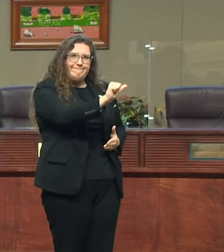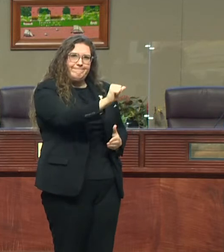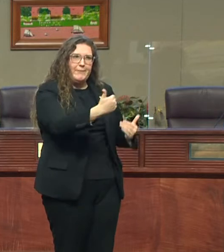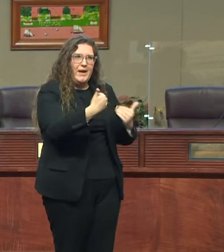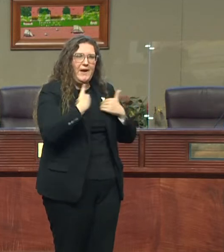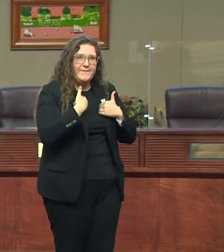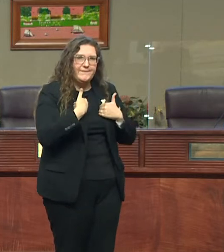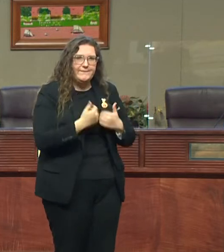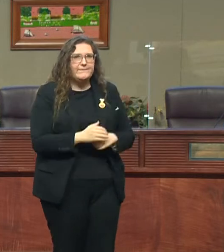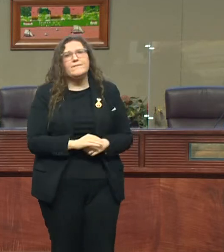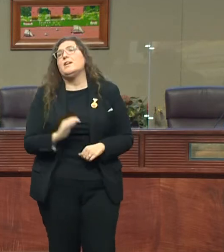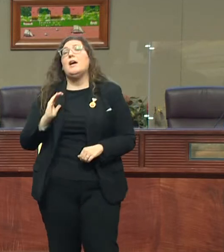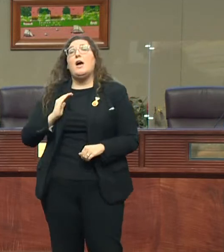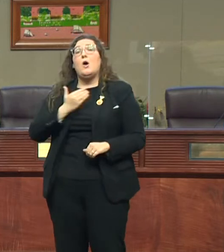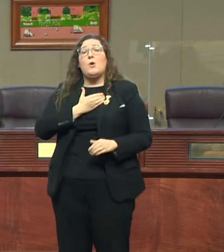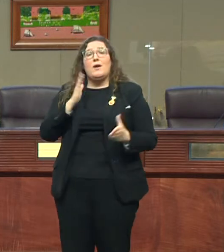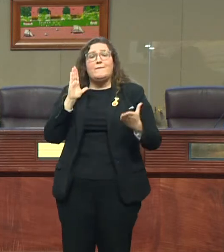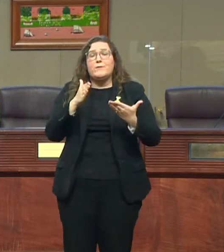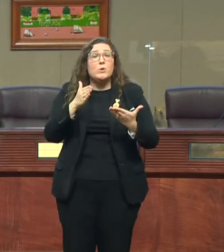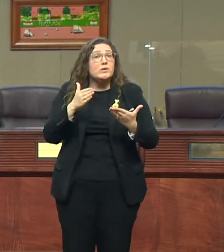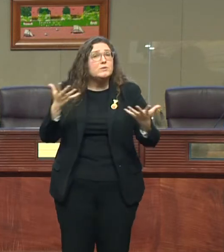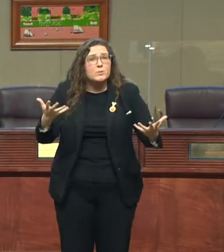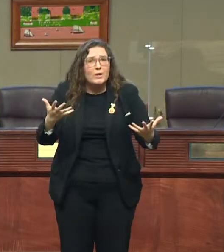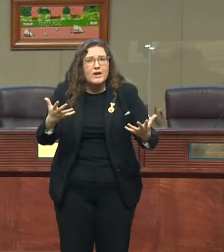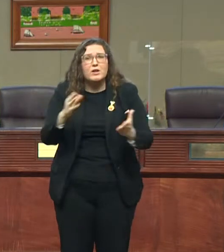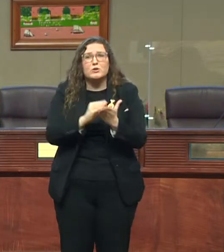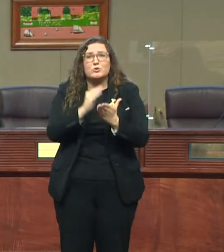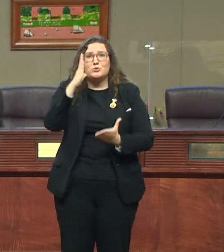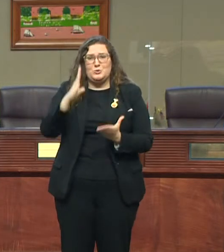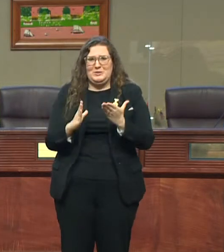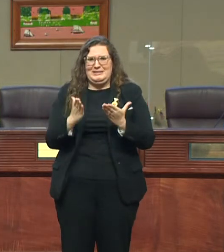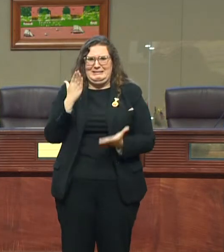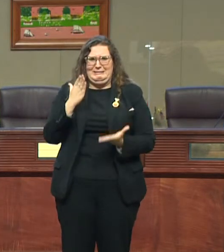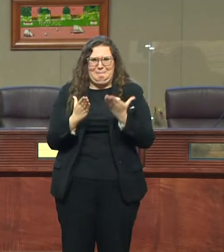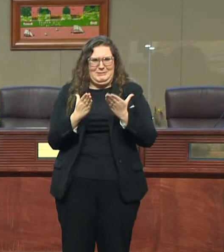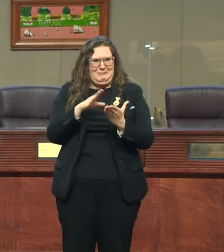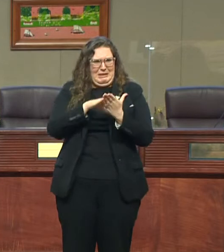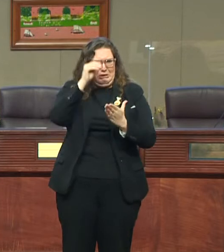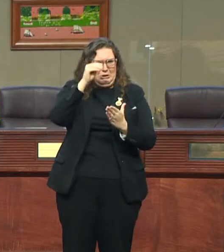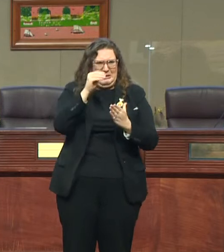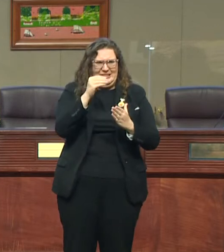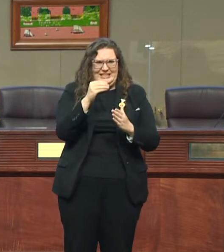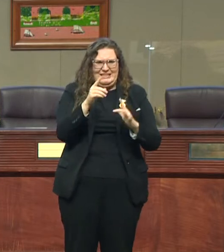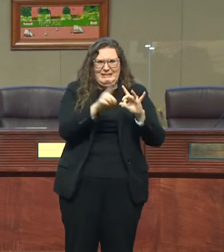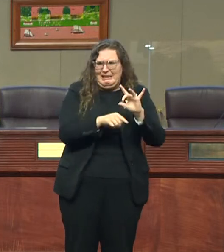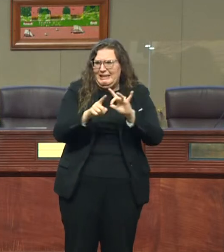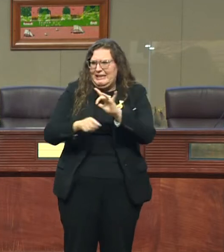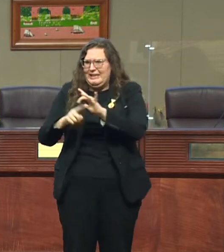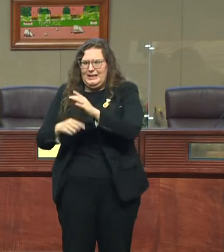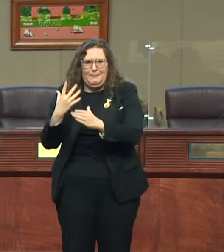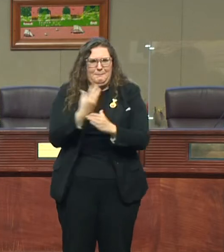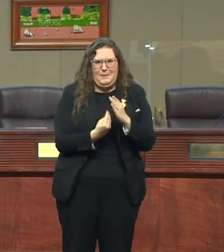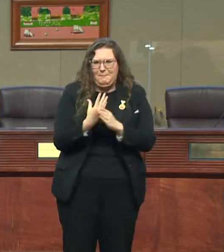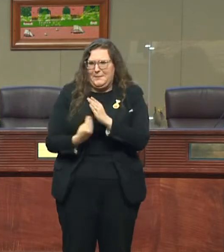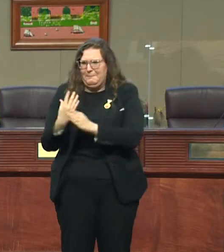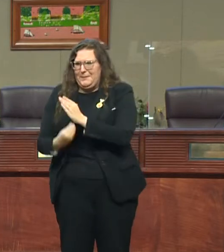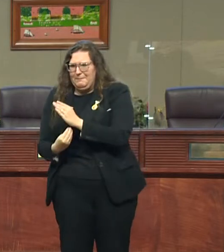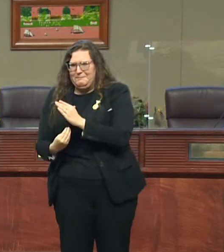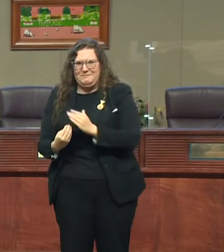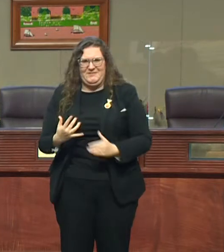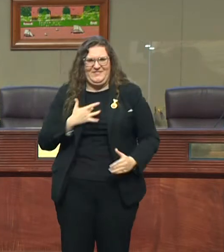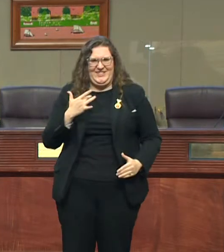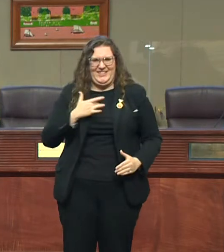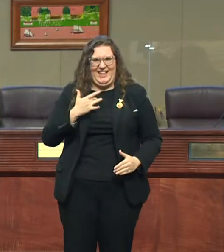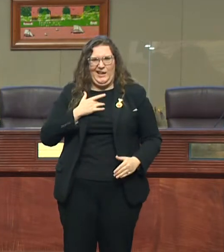Our focus will be on the students that have experienced learning loss or are performing below grade level. Our goal is to